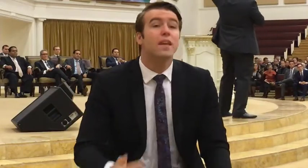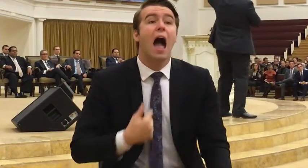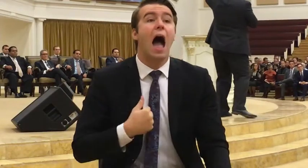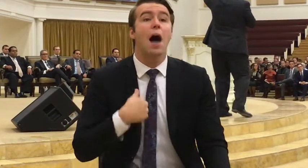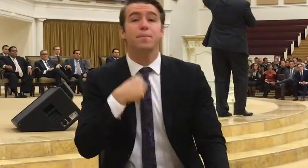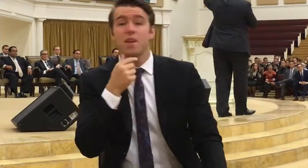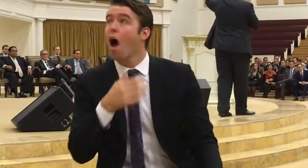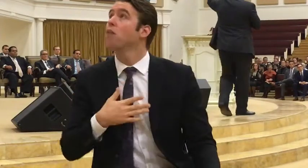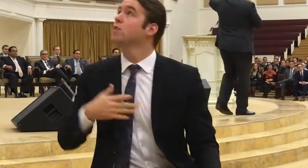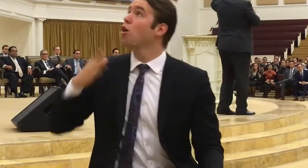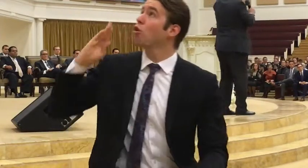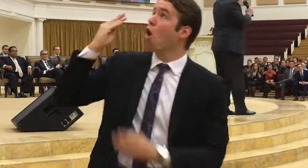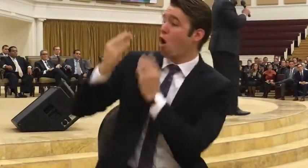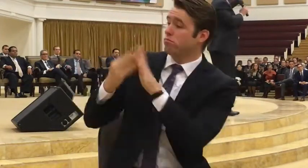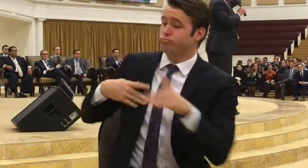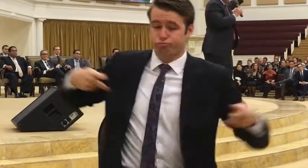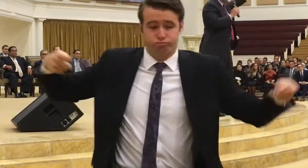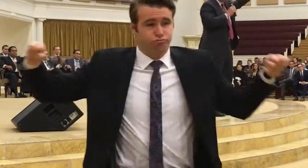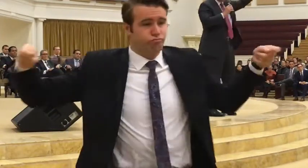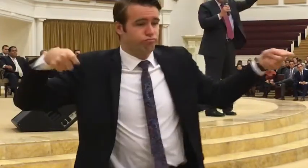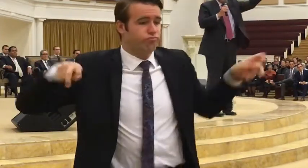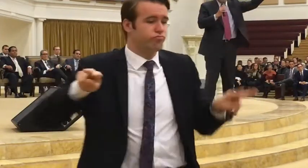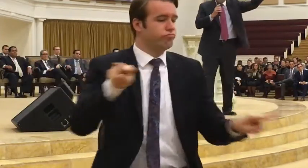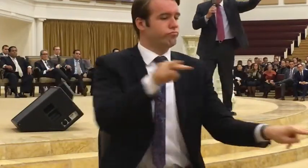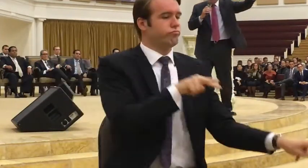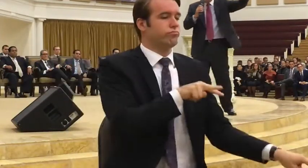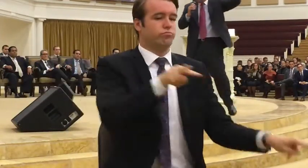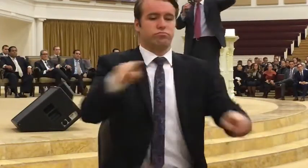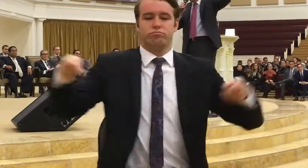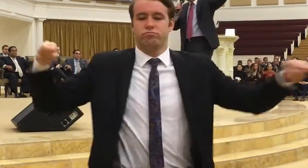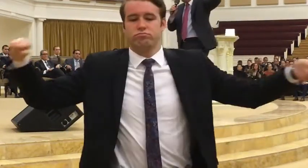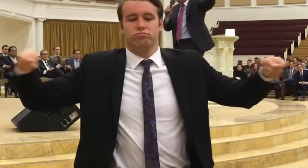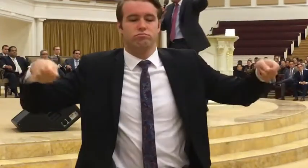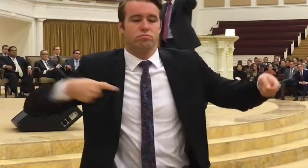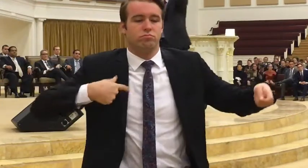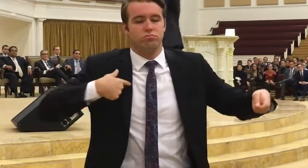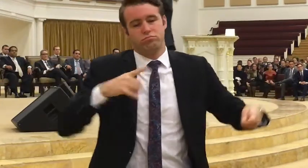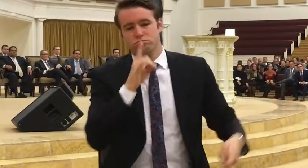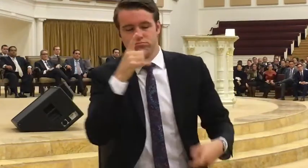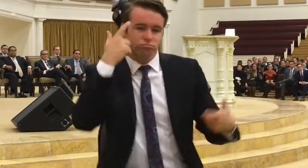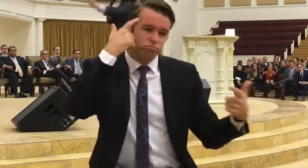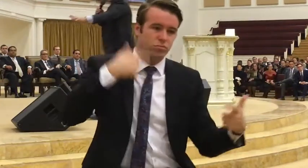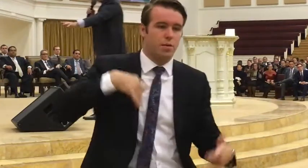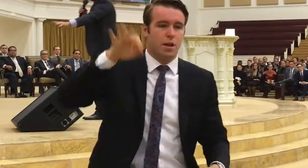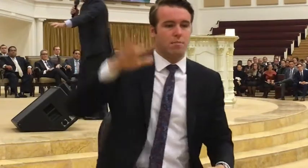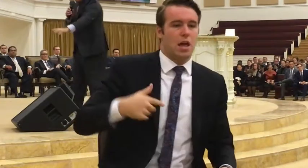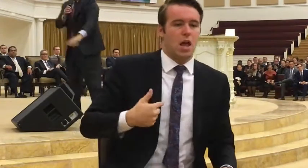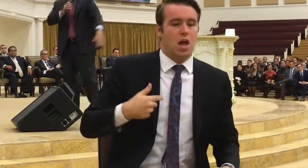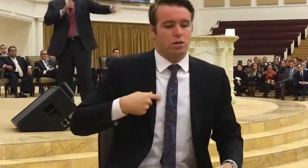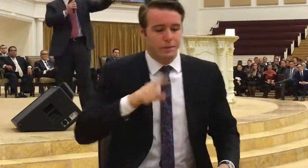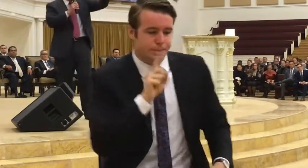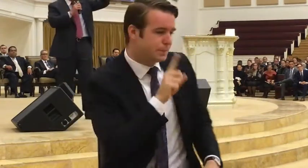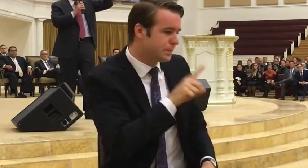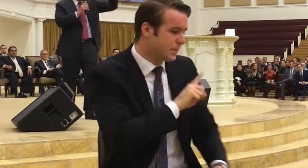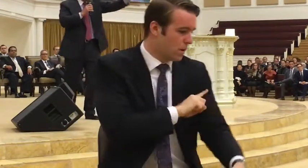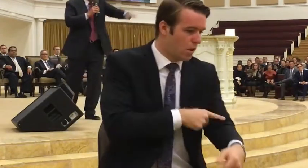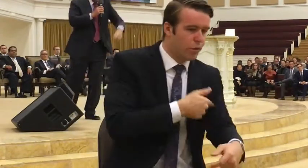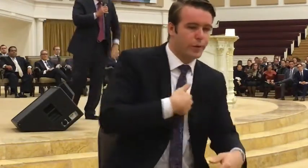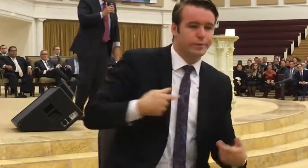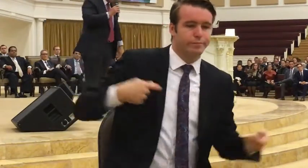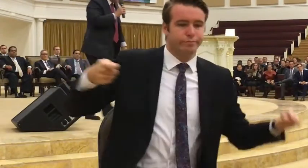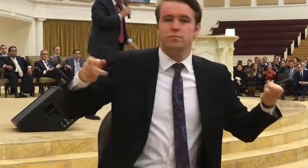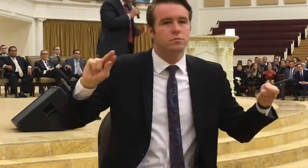lord over God's inheritance as some potentate on a throne and call myself pastor and rain down authority and judge you